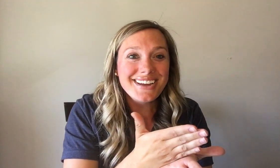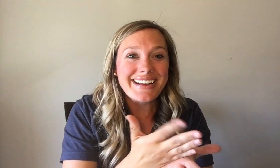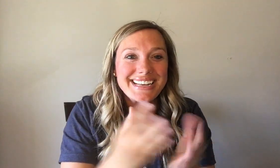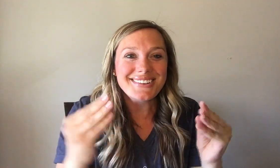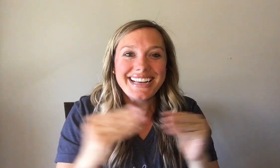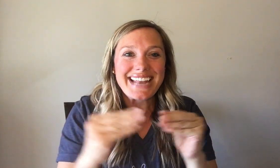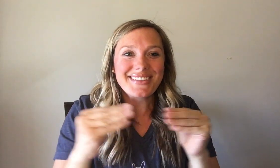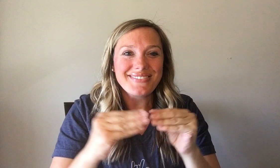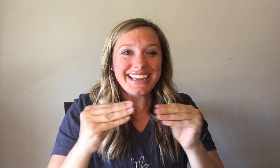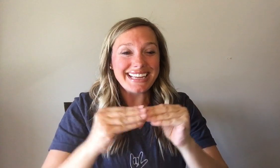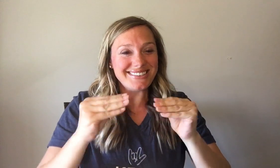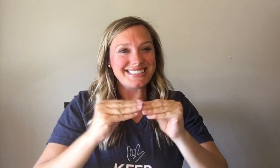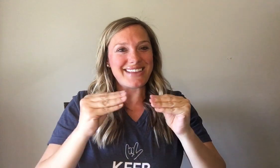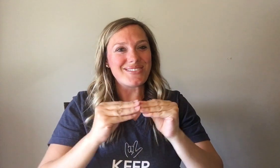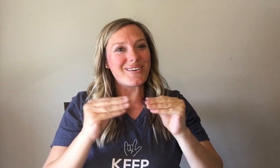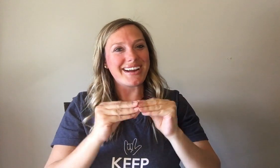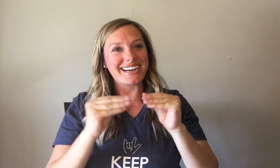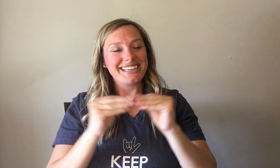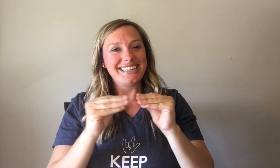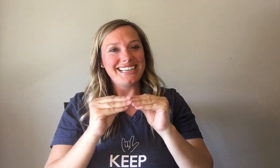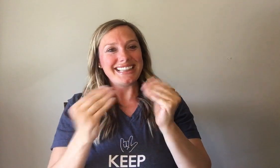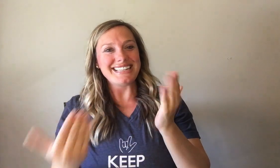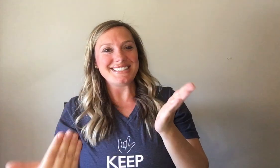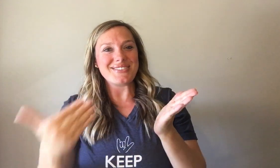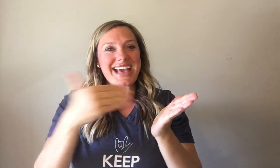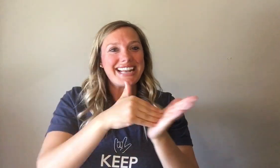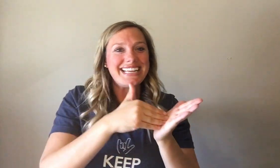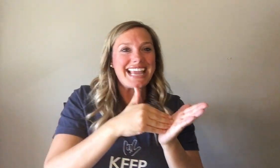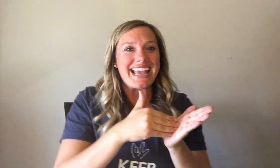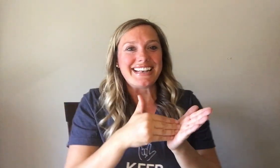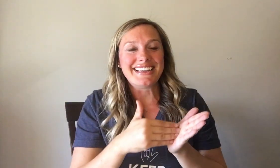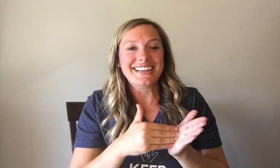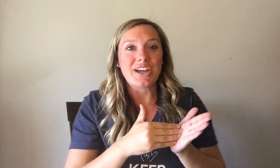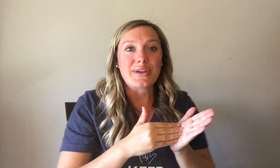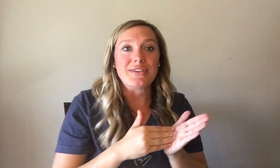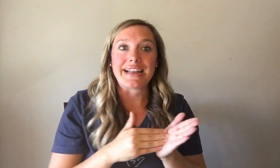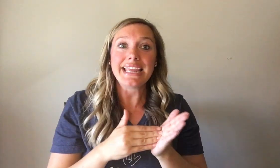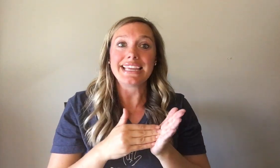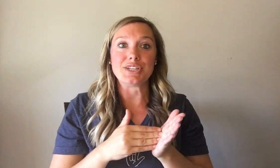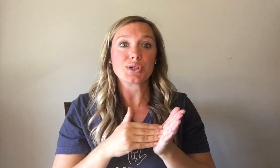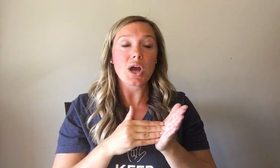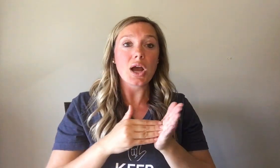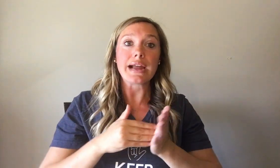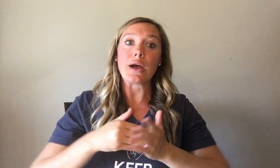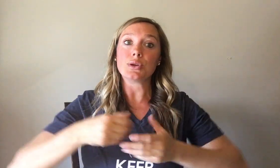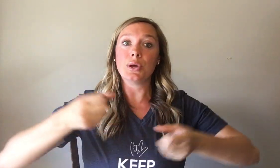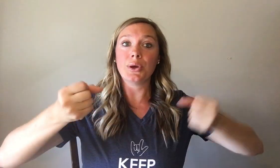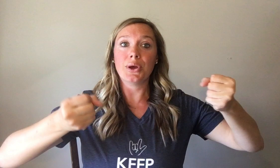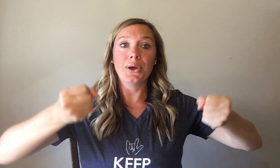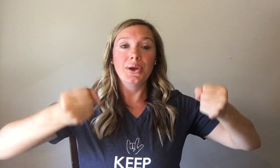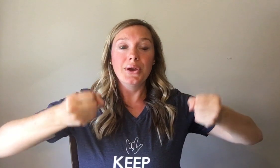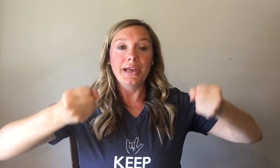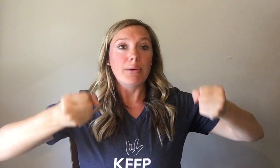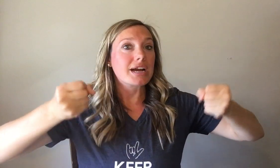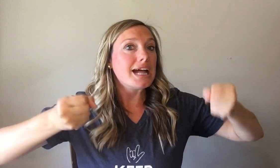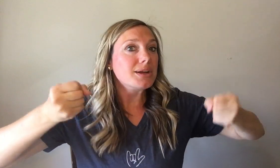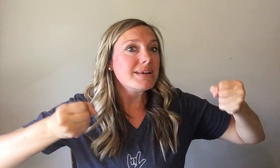you ready to do it again with me? Can you say more? Let's do that again. Okay, ready? Get your car out. What color was